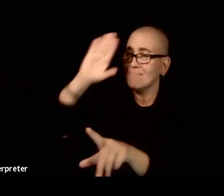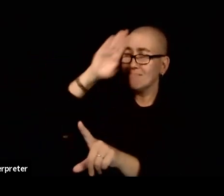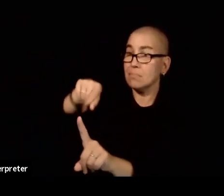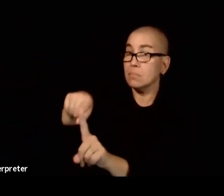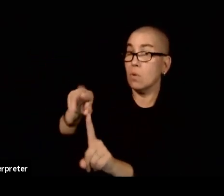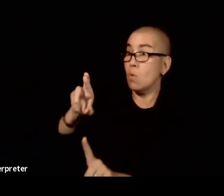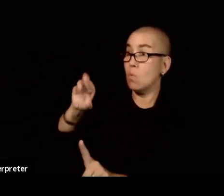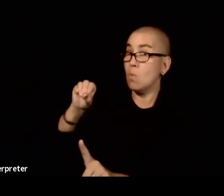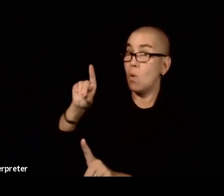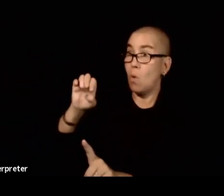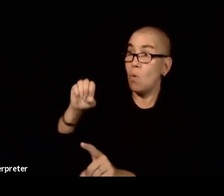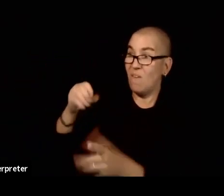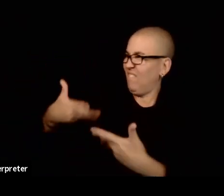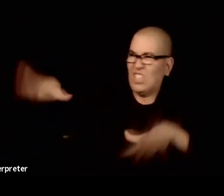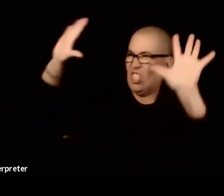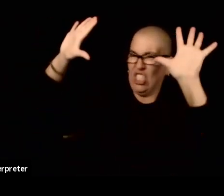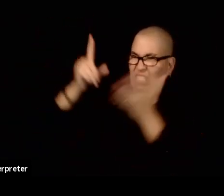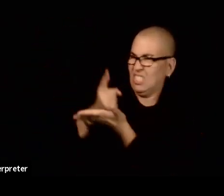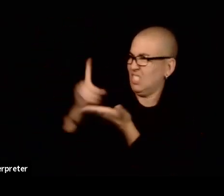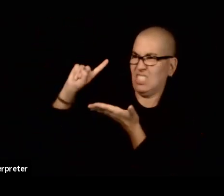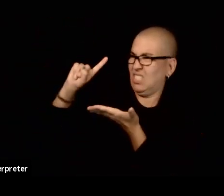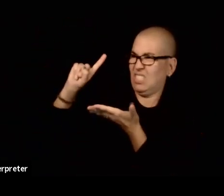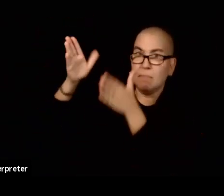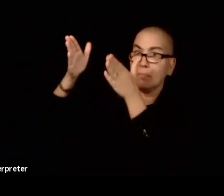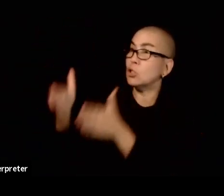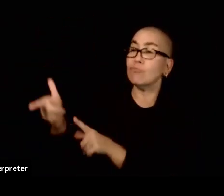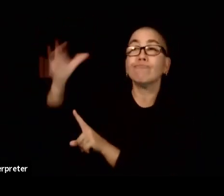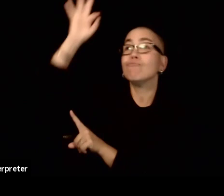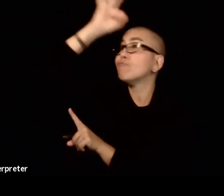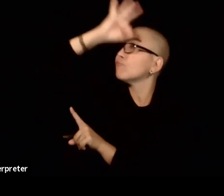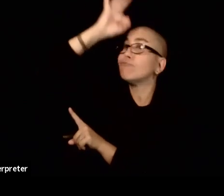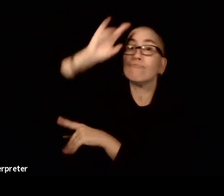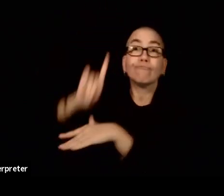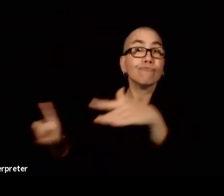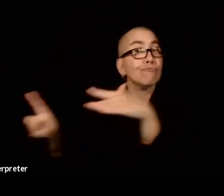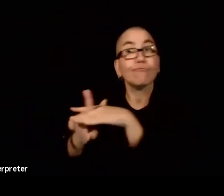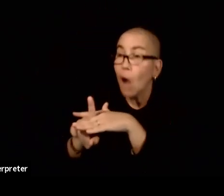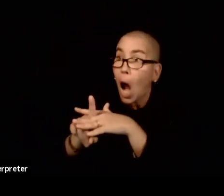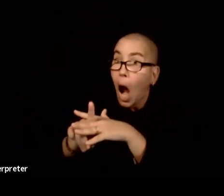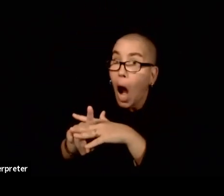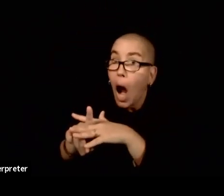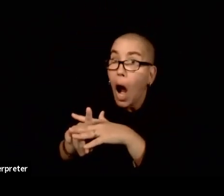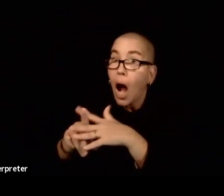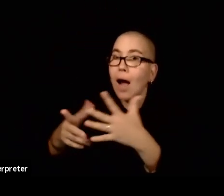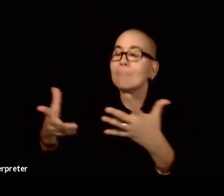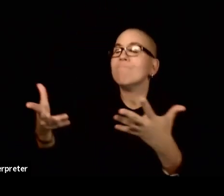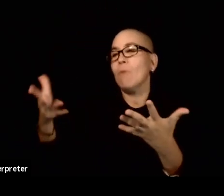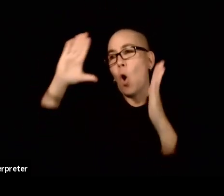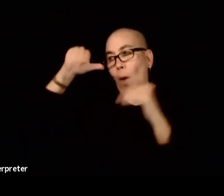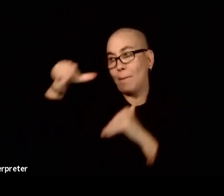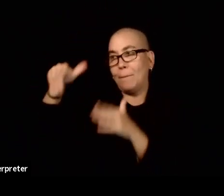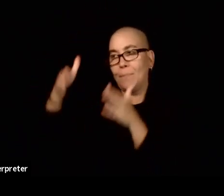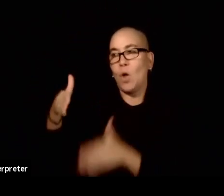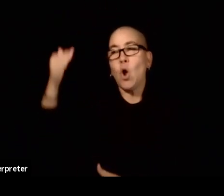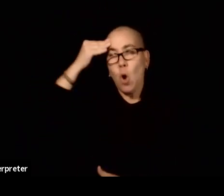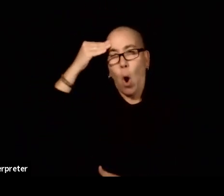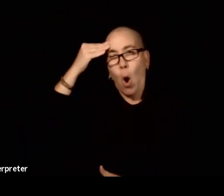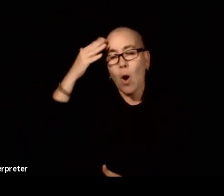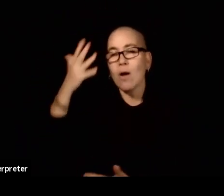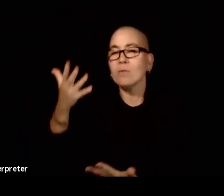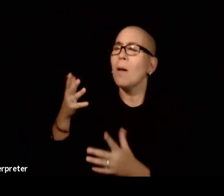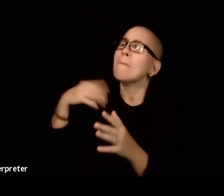We'll find out, I would assume, at some point, maybe. But for the future, what can you tell Minnesota